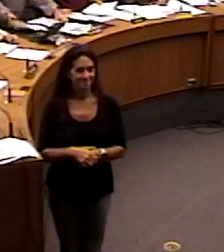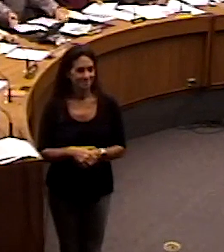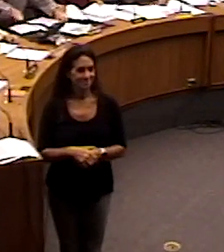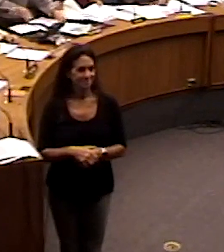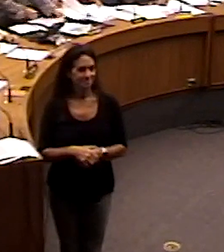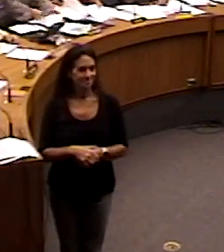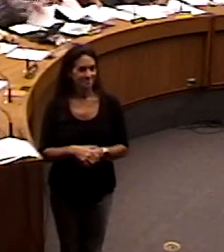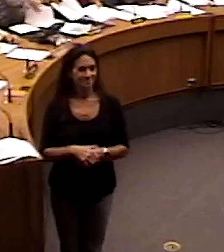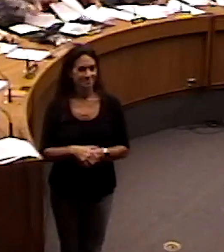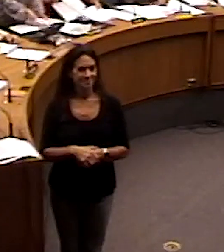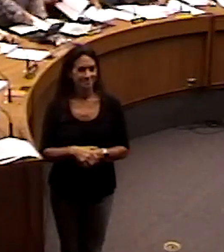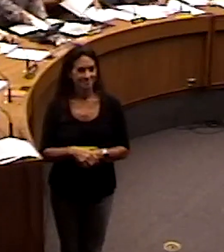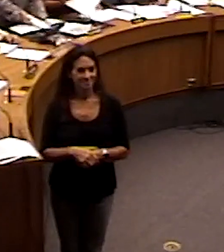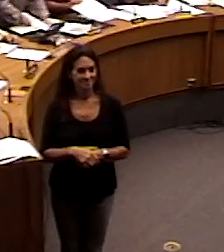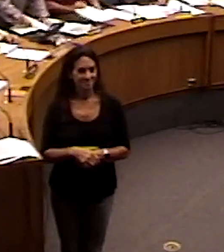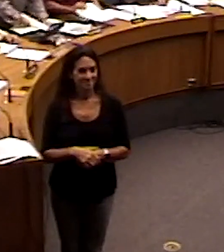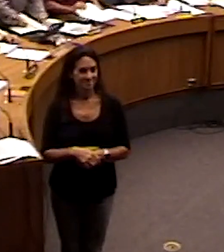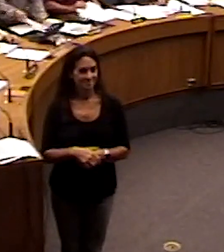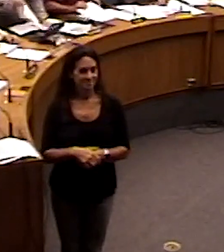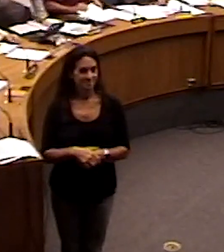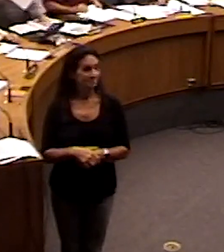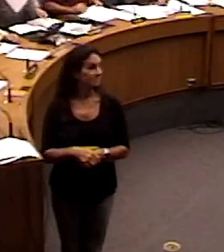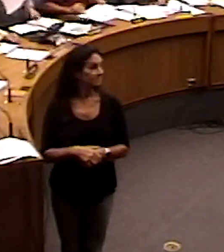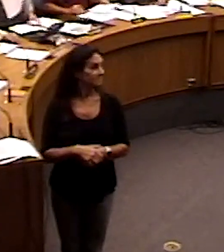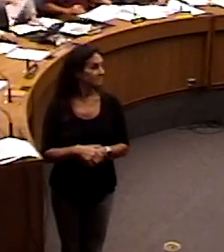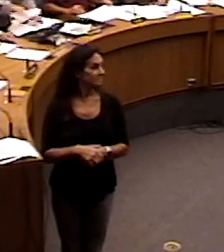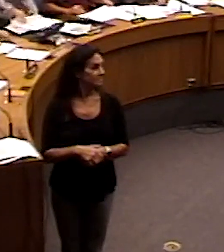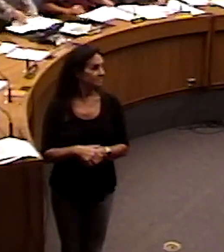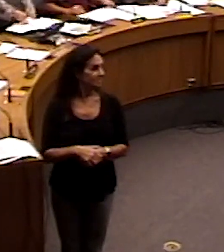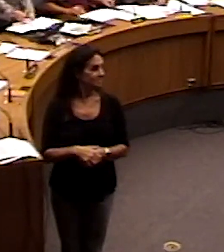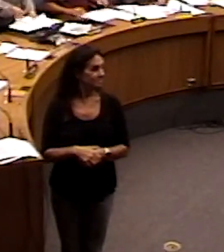I got to bring this with me. I hope I get the name again.